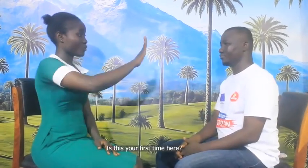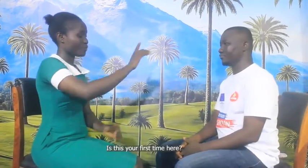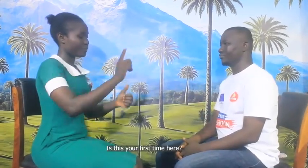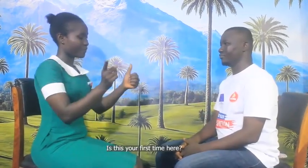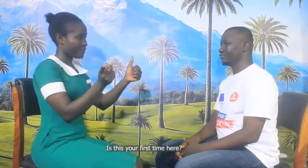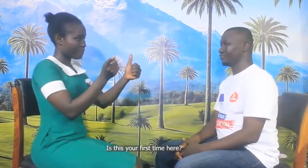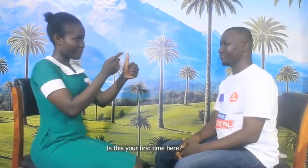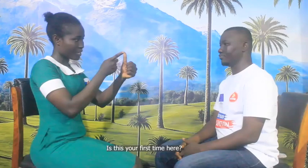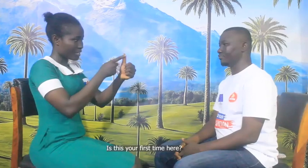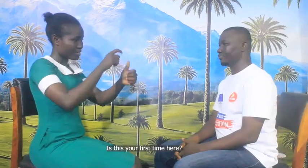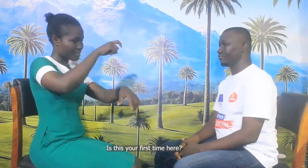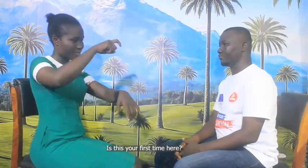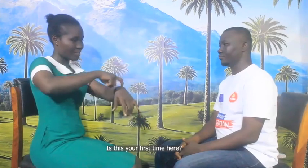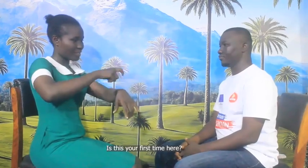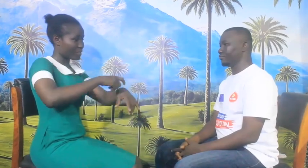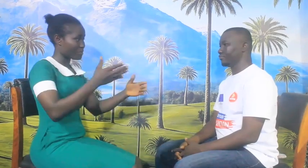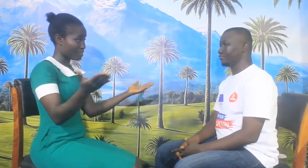Is this your first time here?